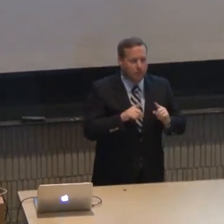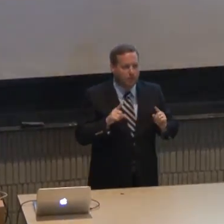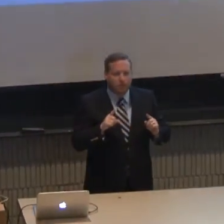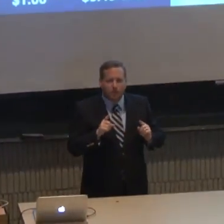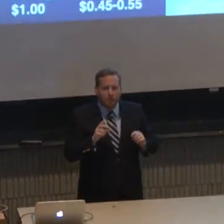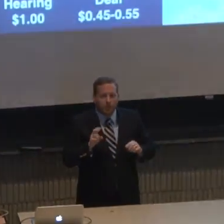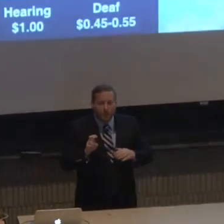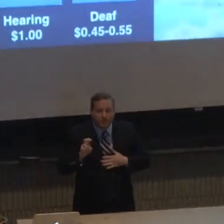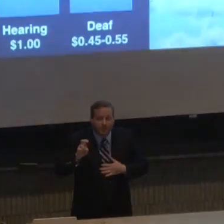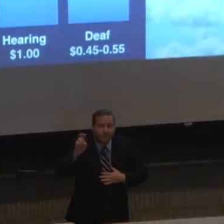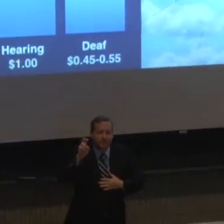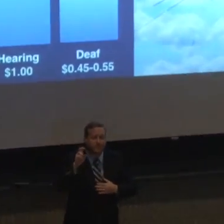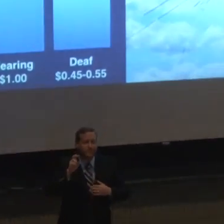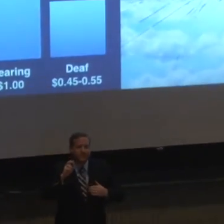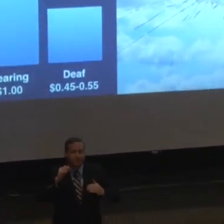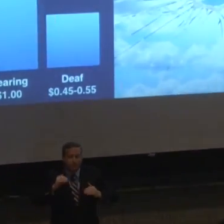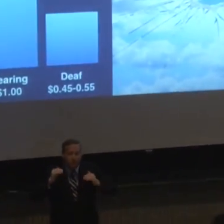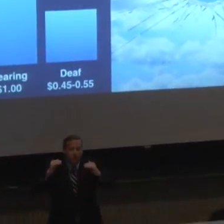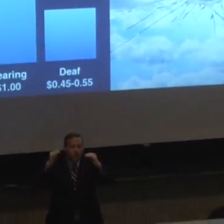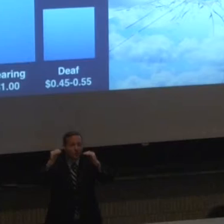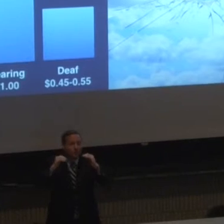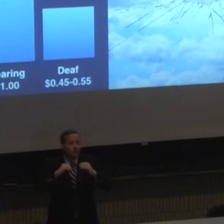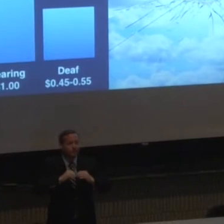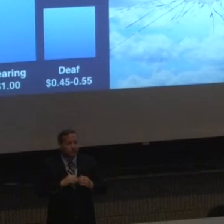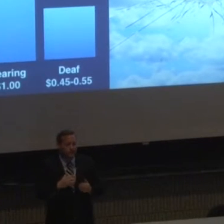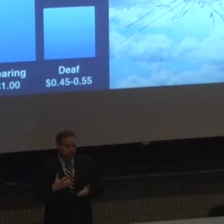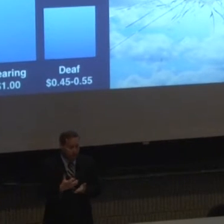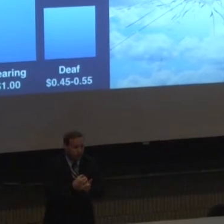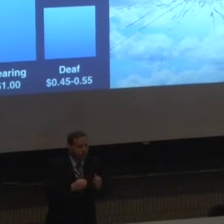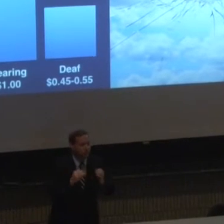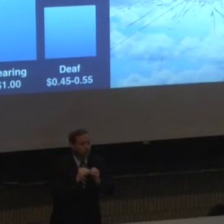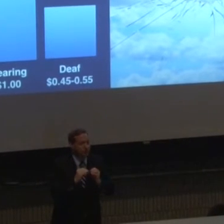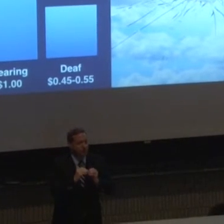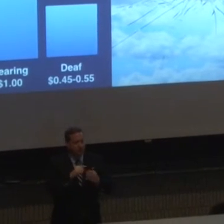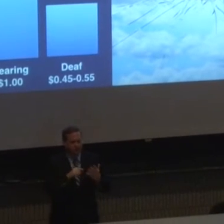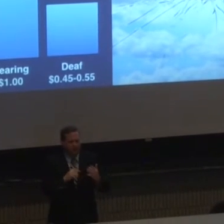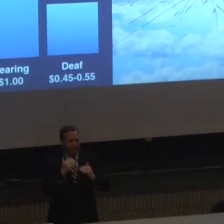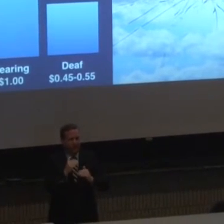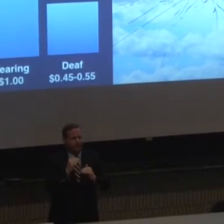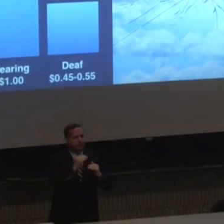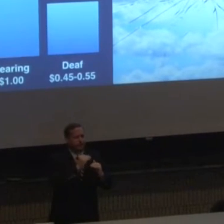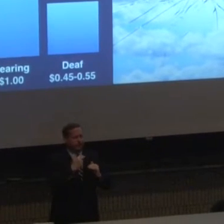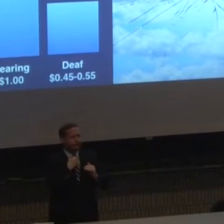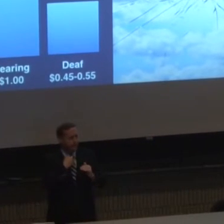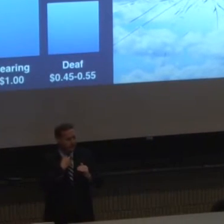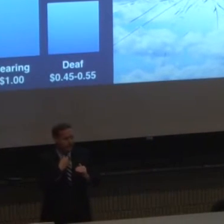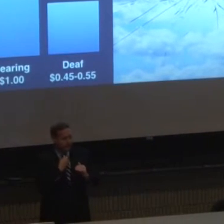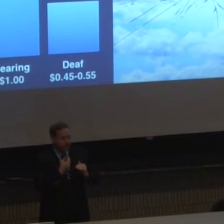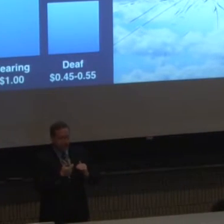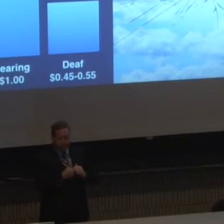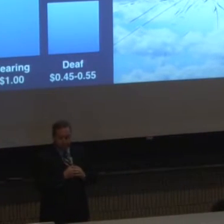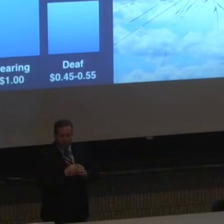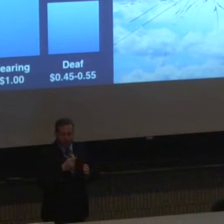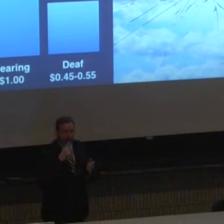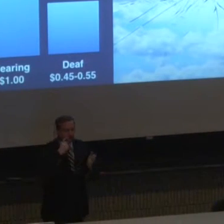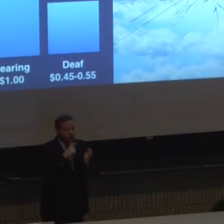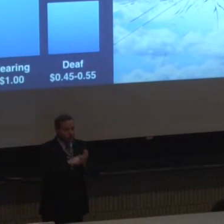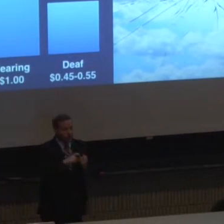So, this happens to deaf people too. You may be able to get a job, but you're not going to get promoted up above a certain level. That's